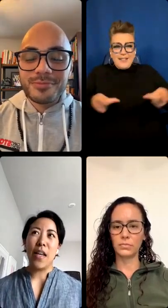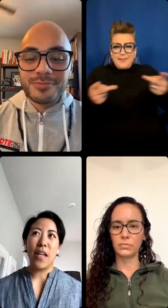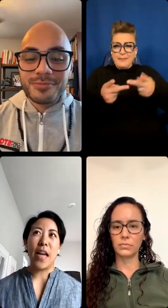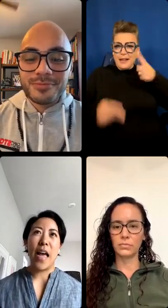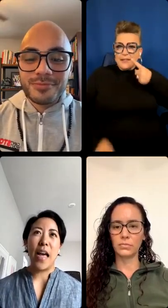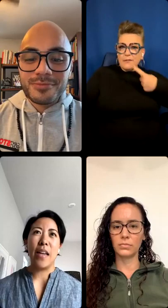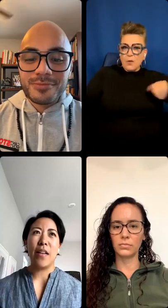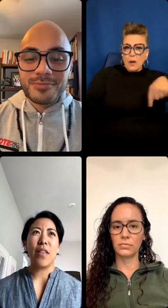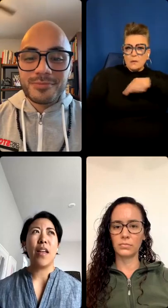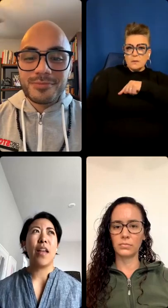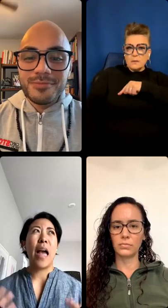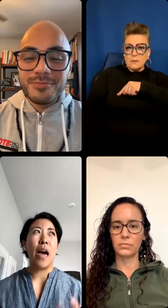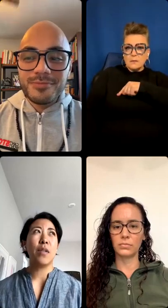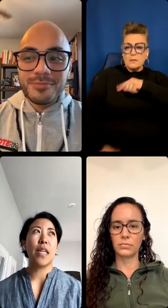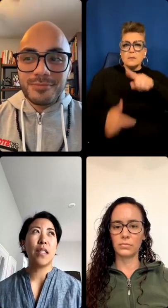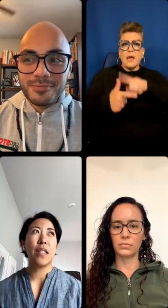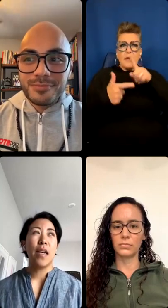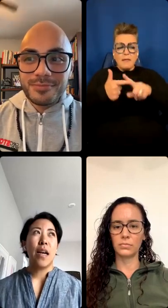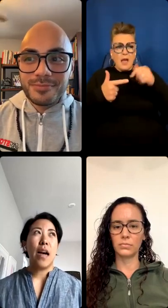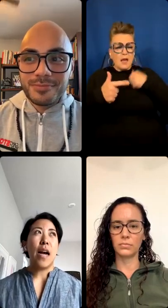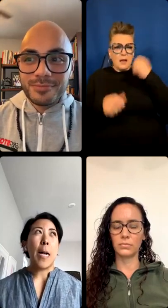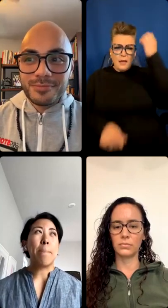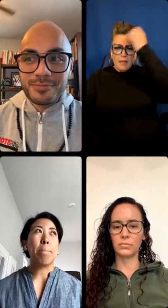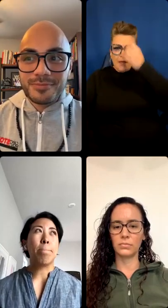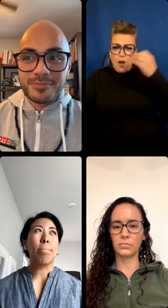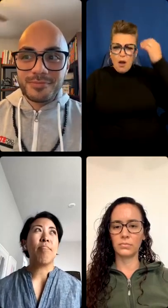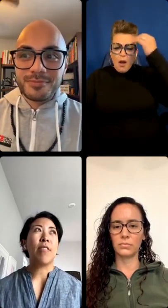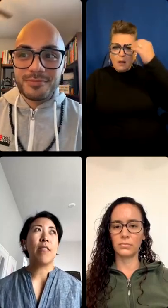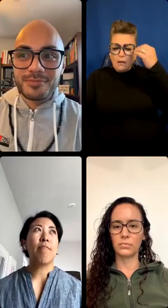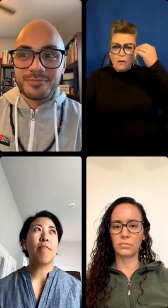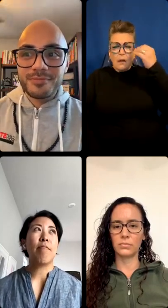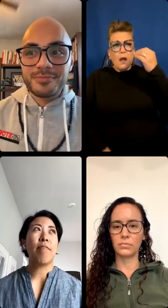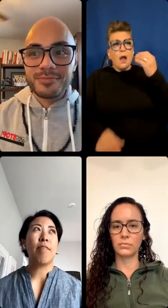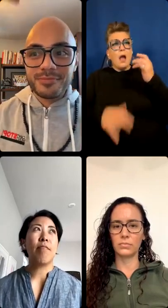then thinking ahead, thinking, how does